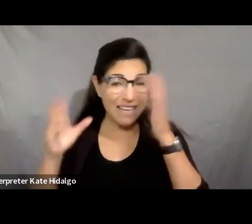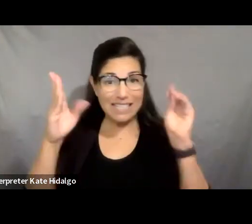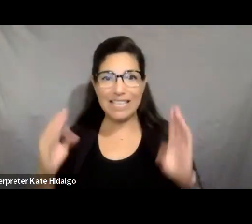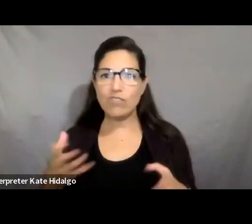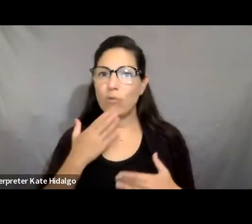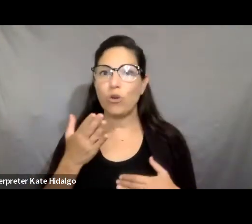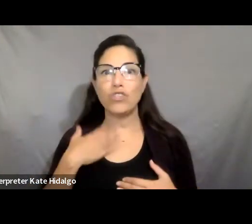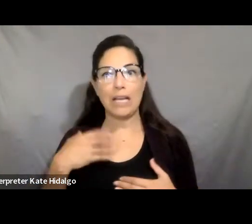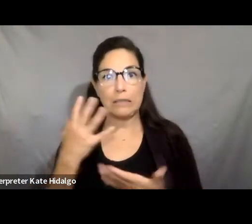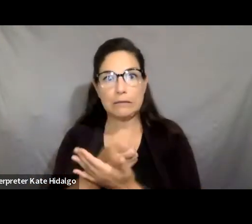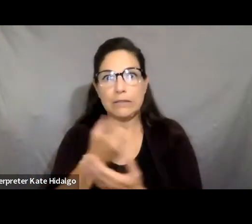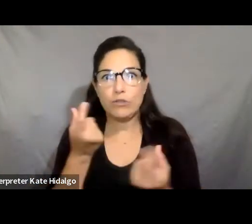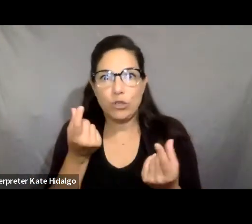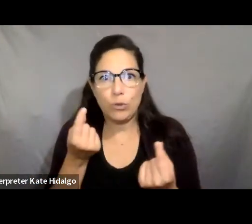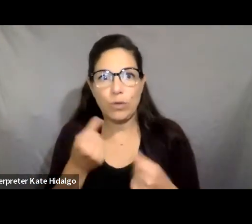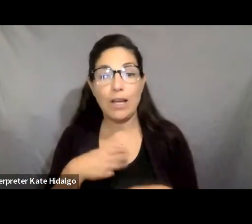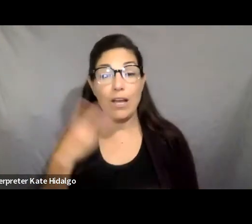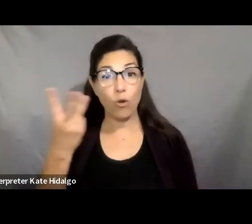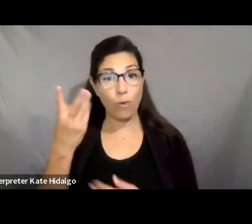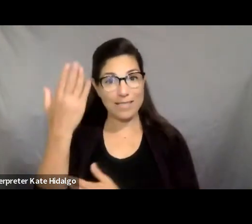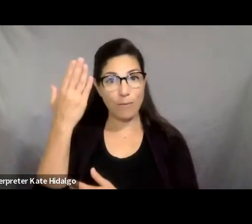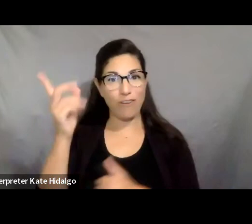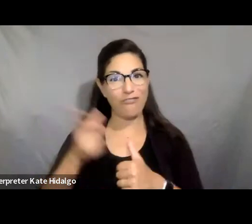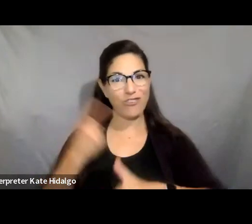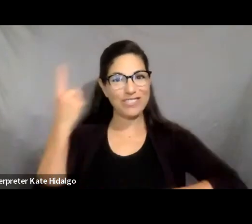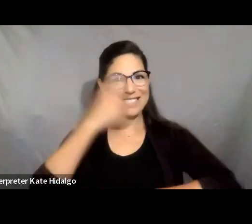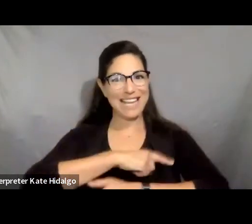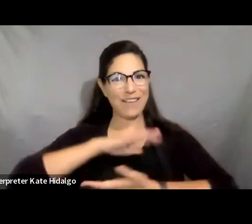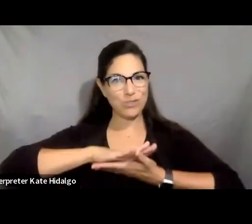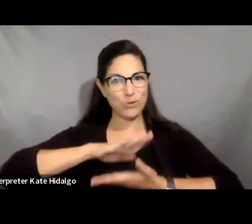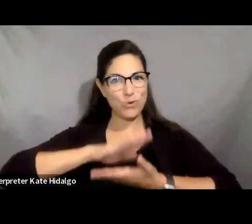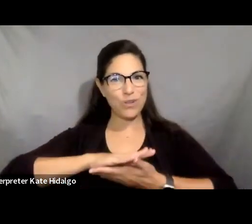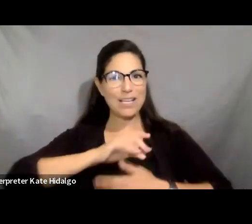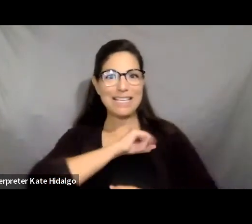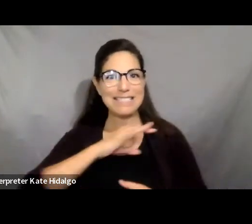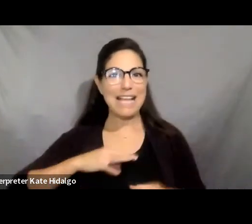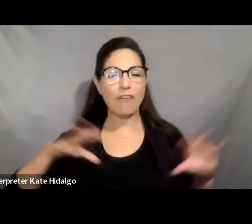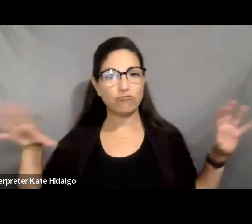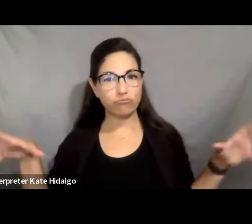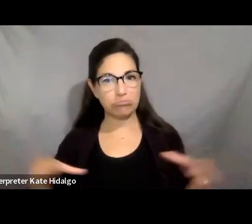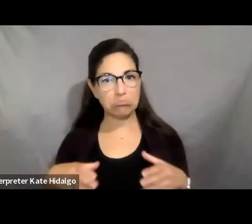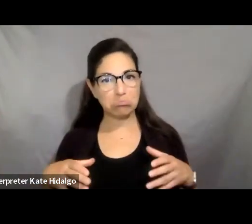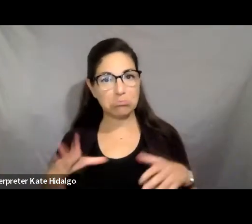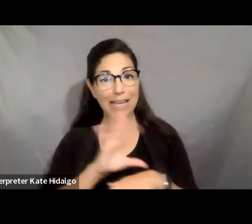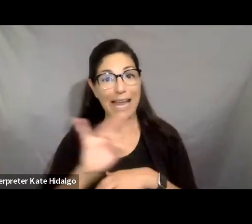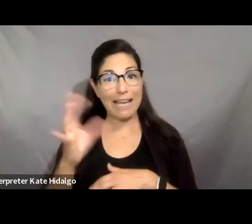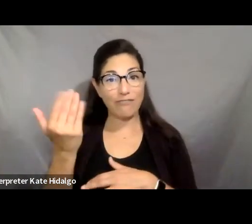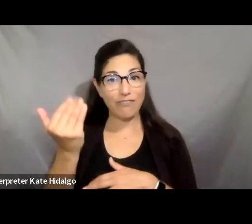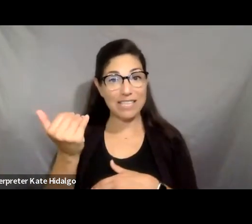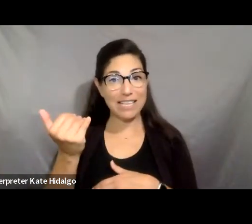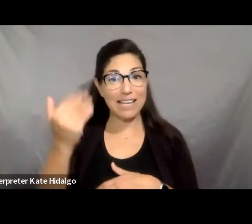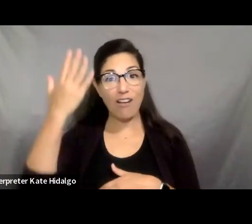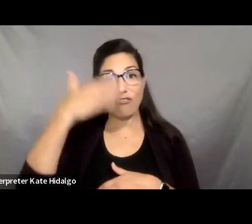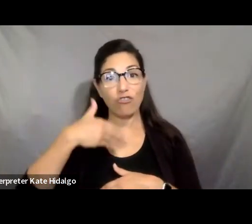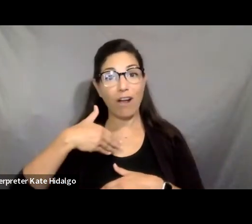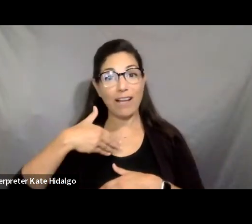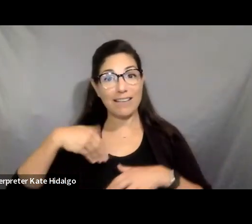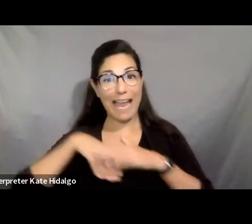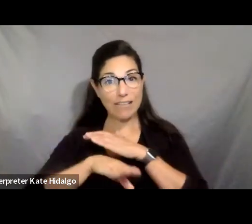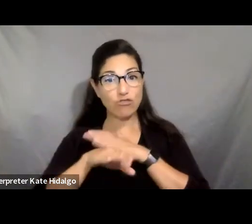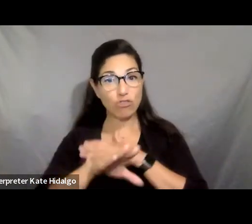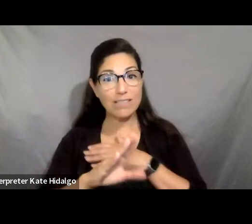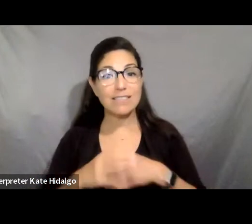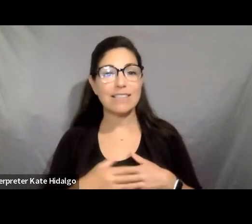appreciated that. And then Wednesday morning, the first day of school, our staff convened at 8:15 at our front entrance